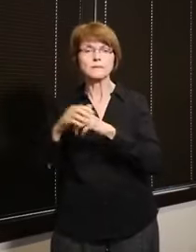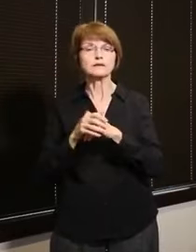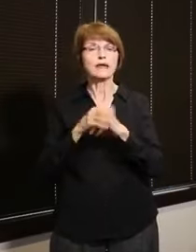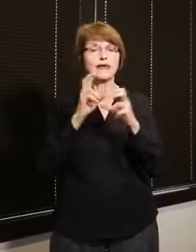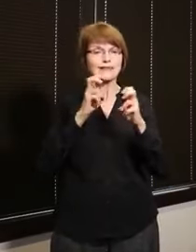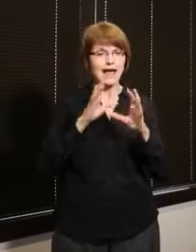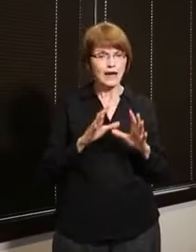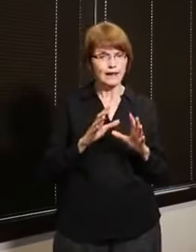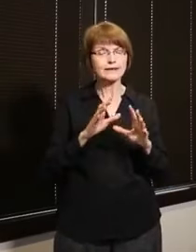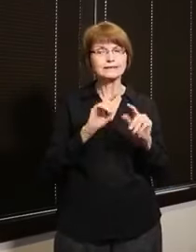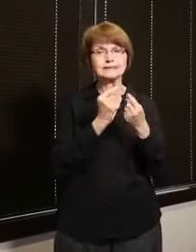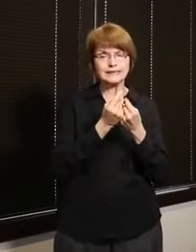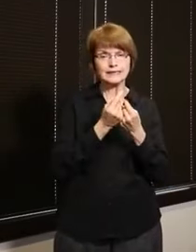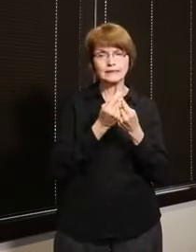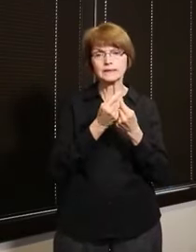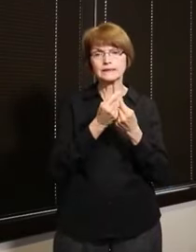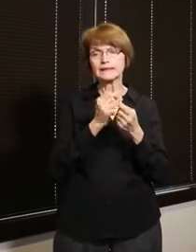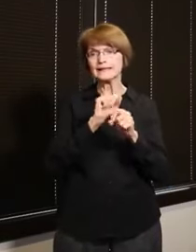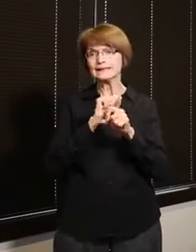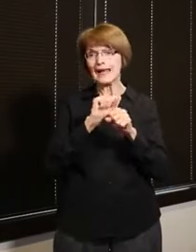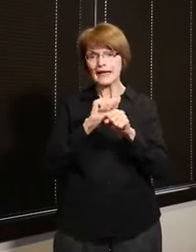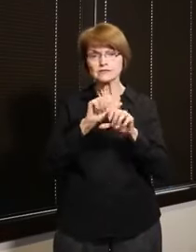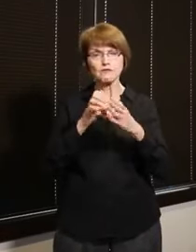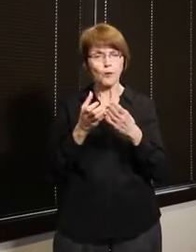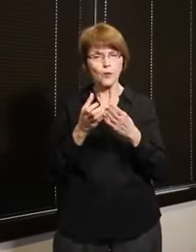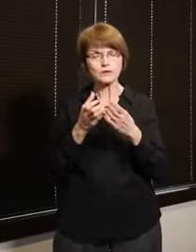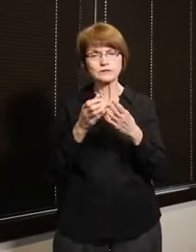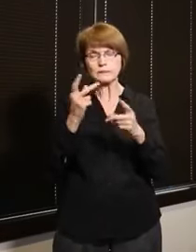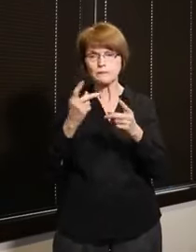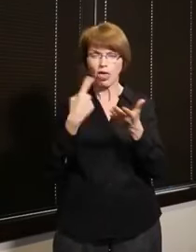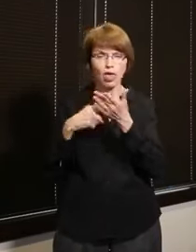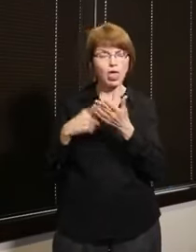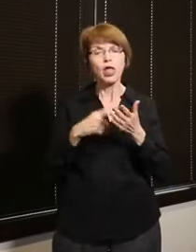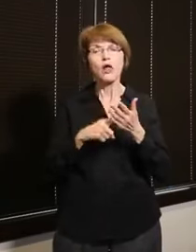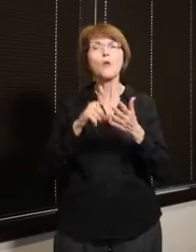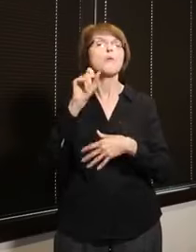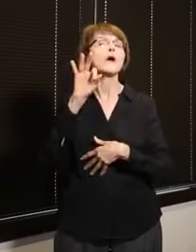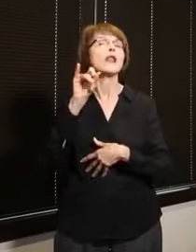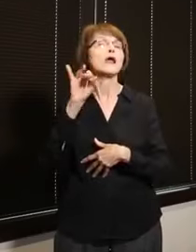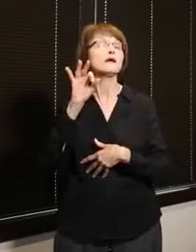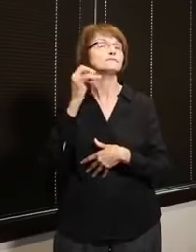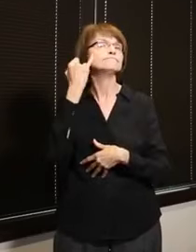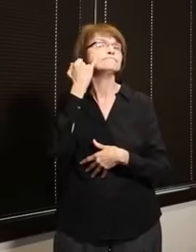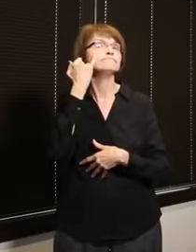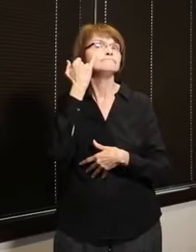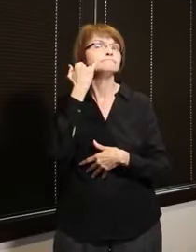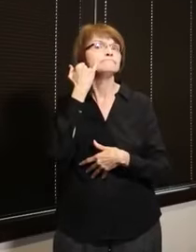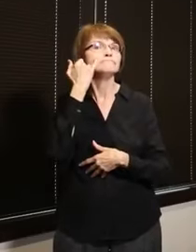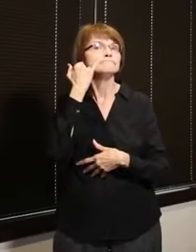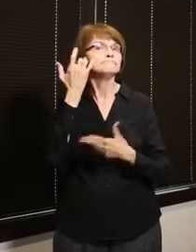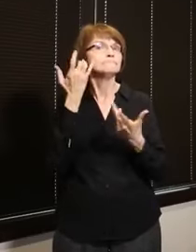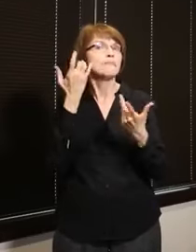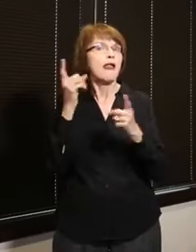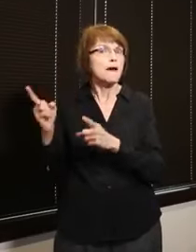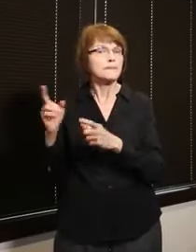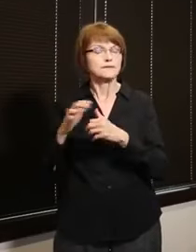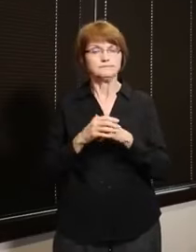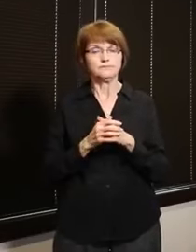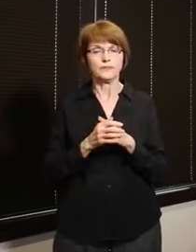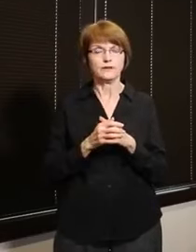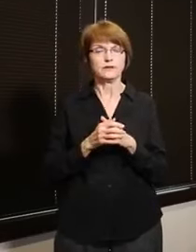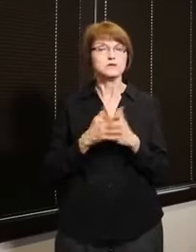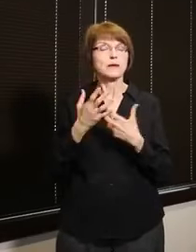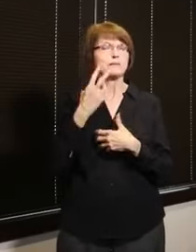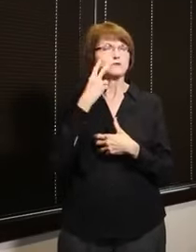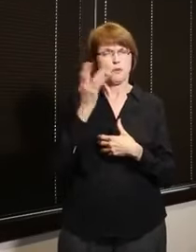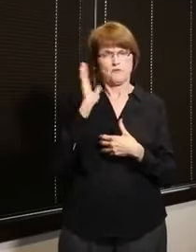members are always debating what ifs, and so this is one of the what if factors. And so you may have seen this graph in the